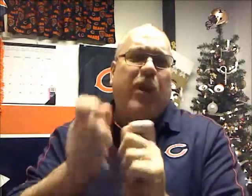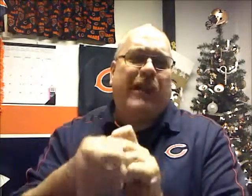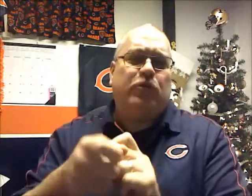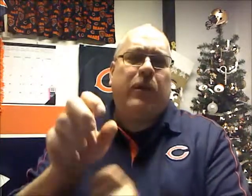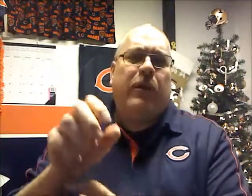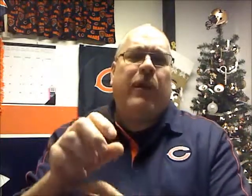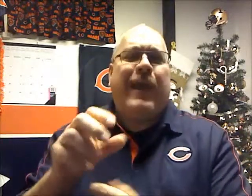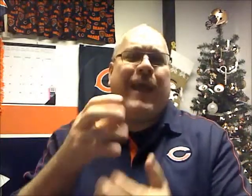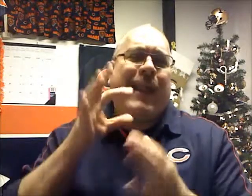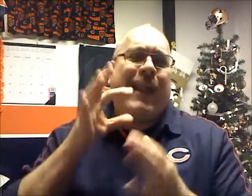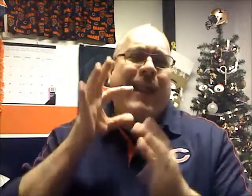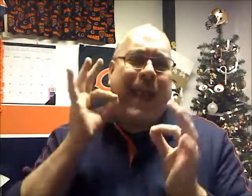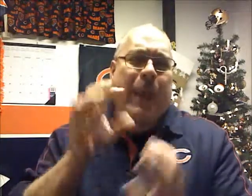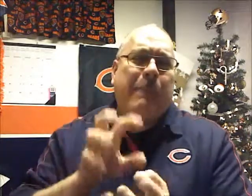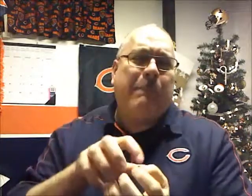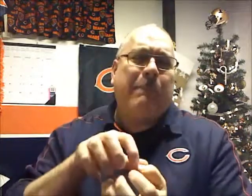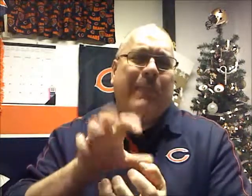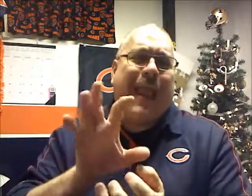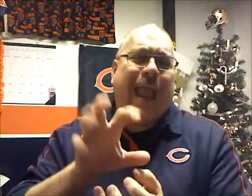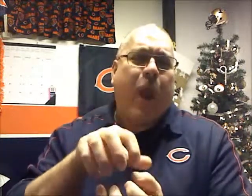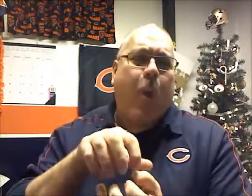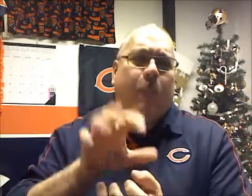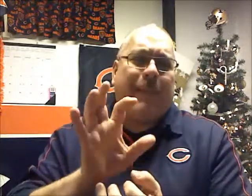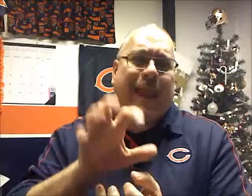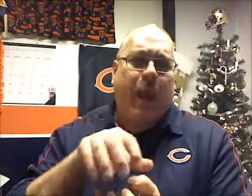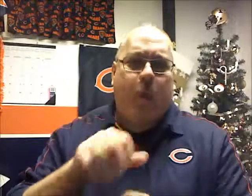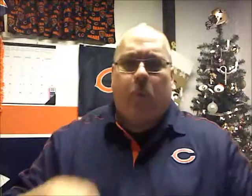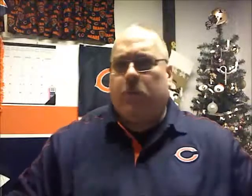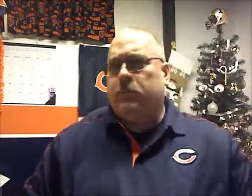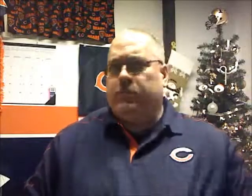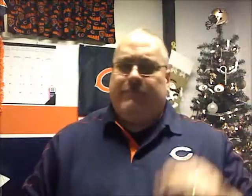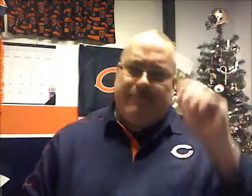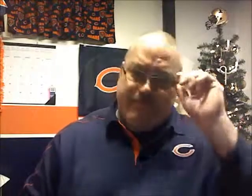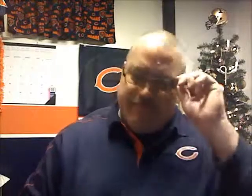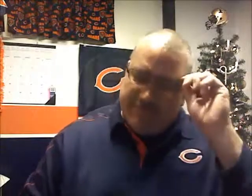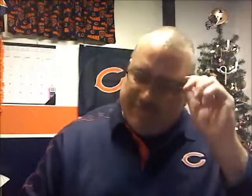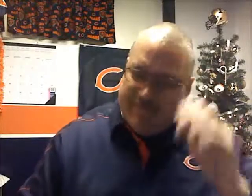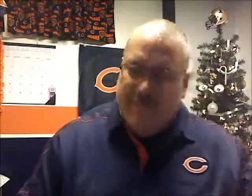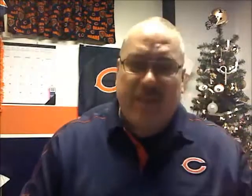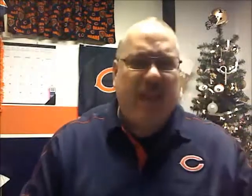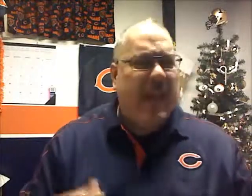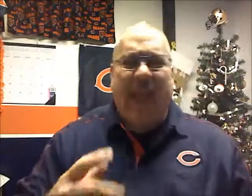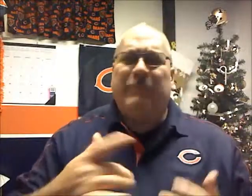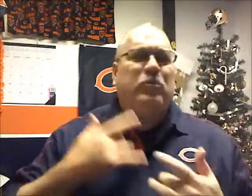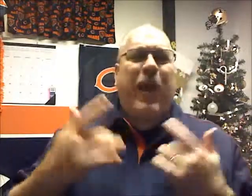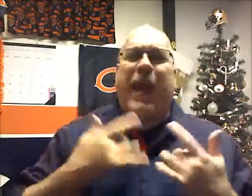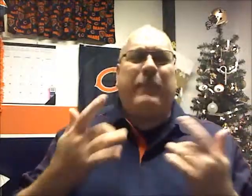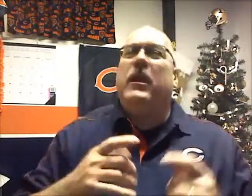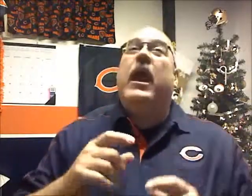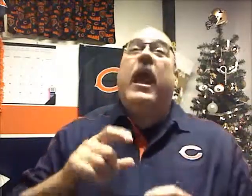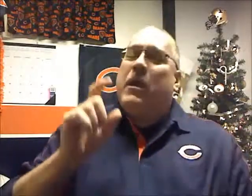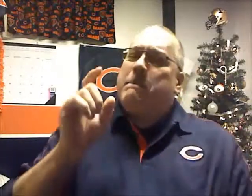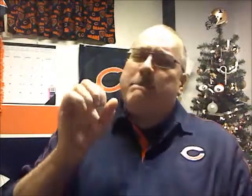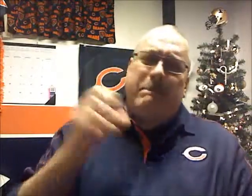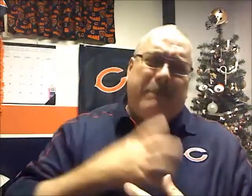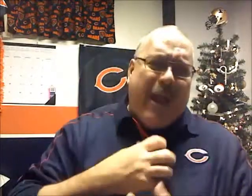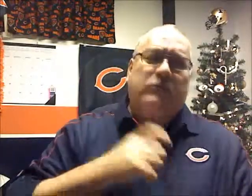save the past. You have saved